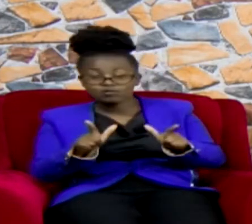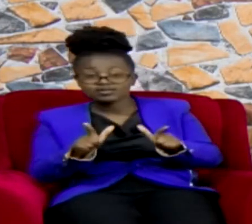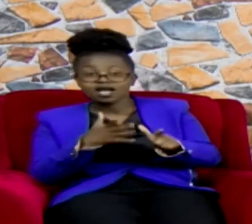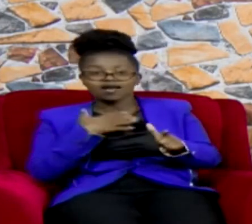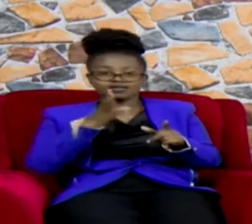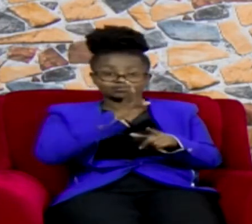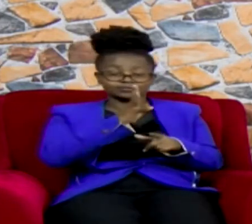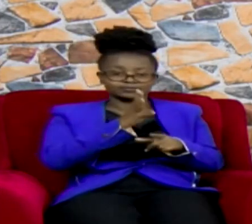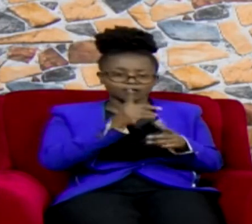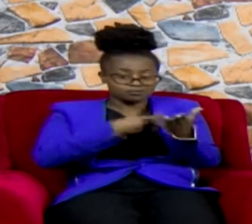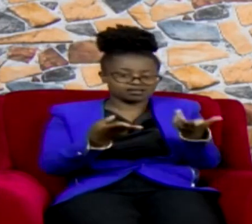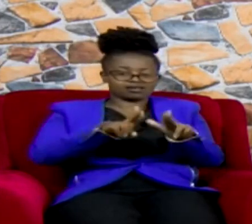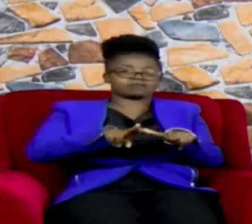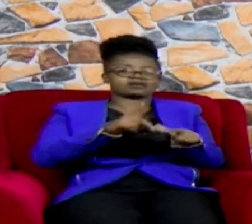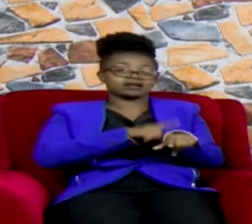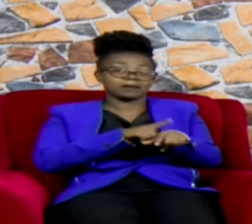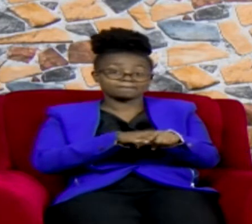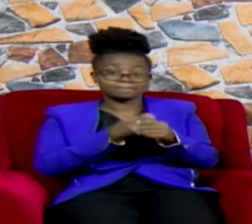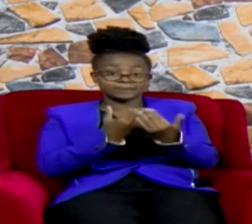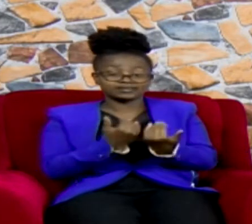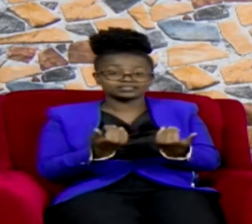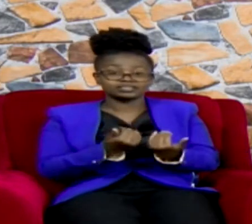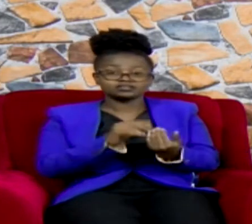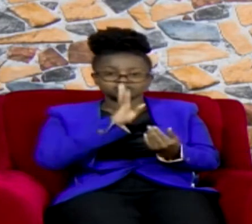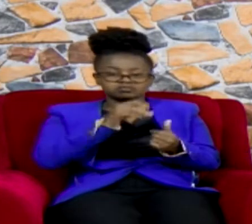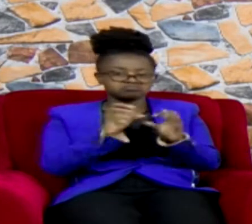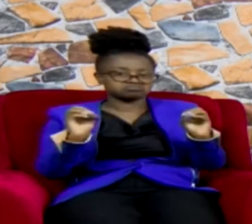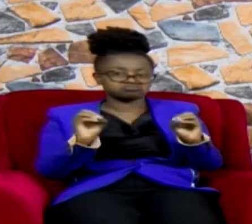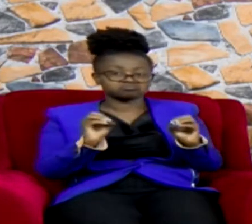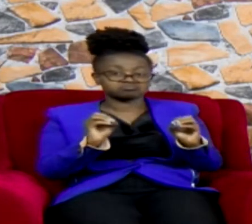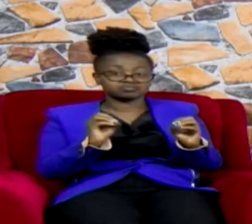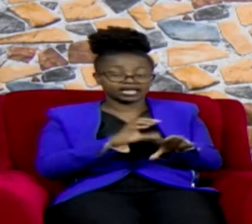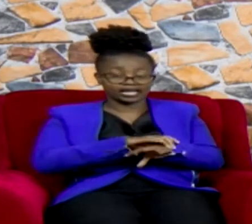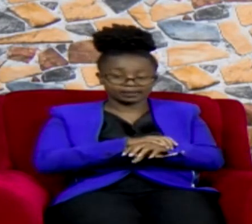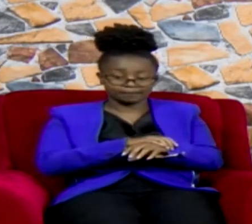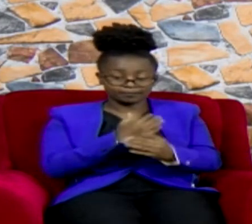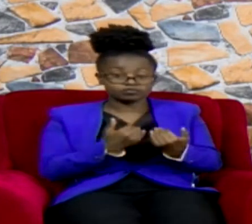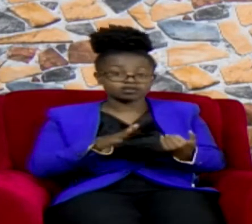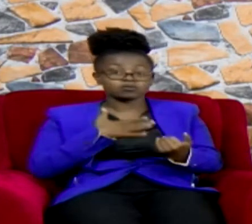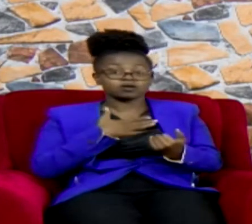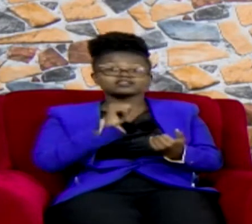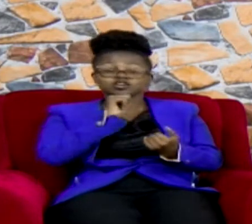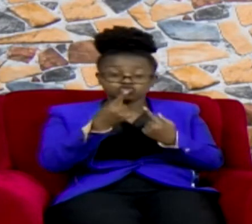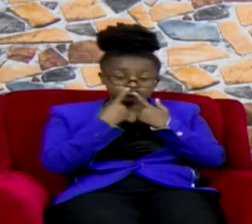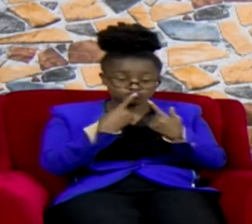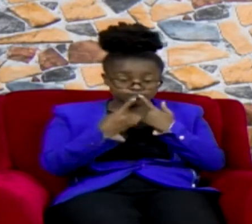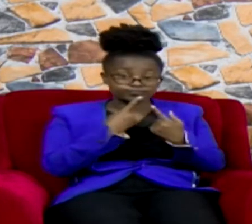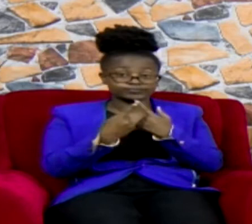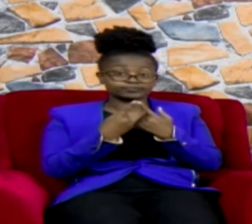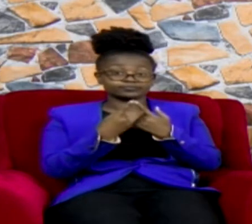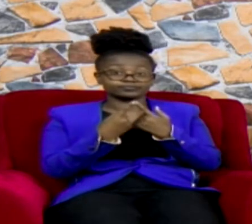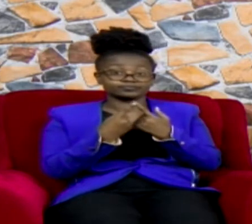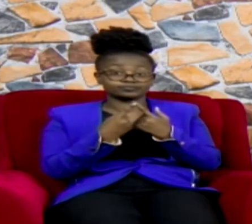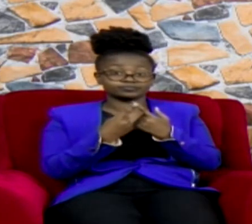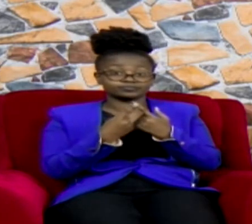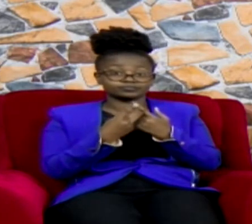and then what happens when a child is nonverbal. Then now you can tell us now, when we find out that our children are not talking at the time they're